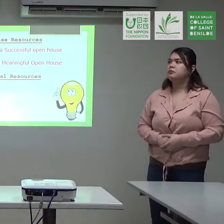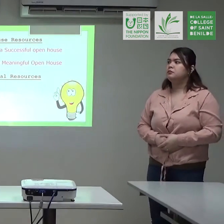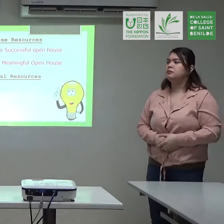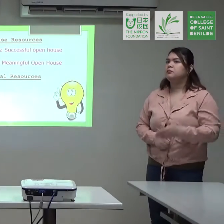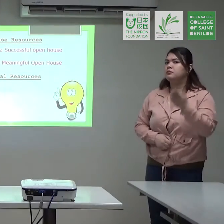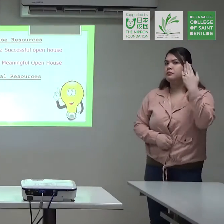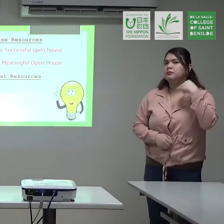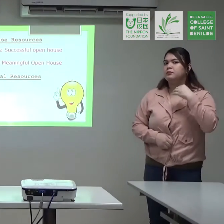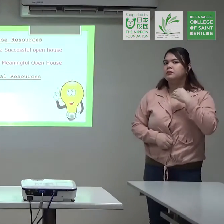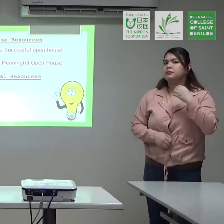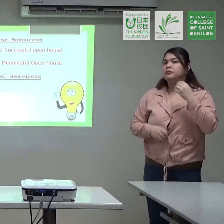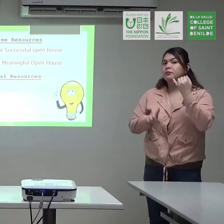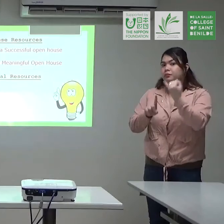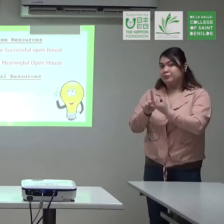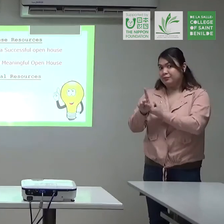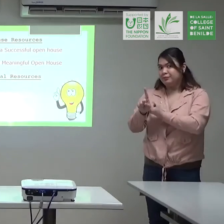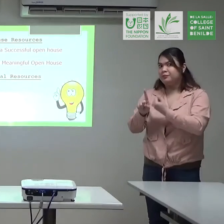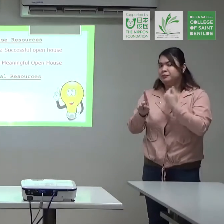January.